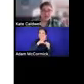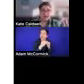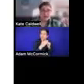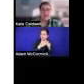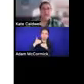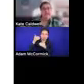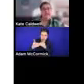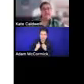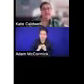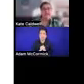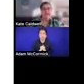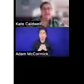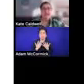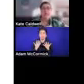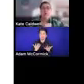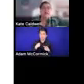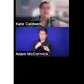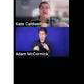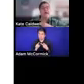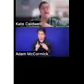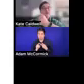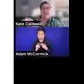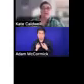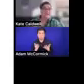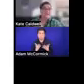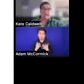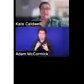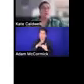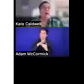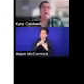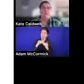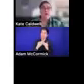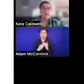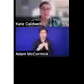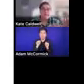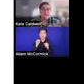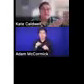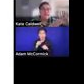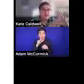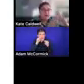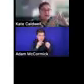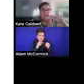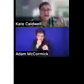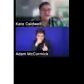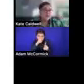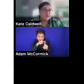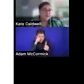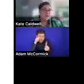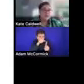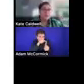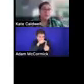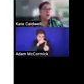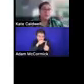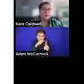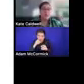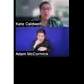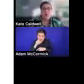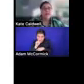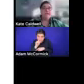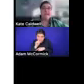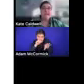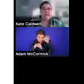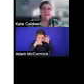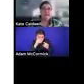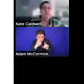data chain. It's something that needs to be incorporated at every single step throughout, from the very identification of the problem